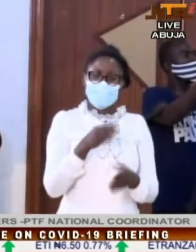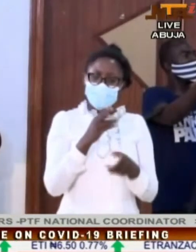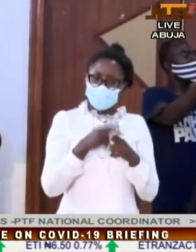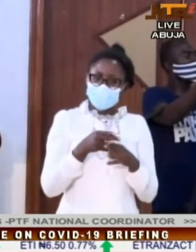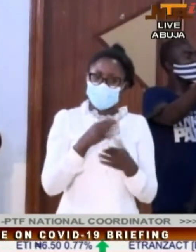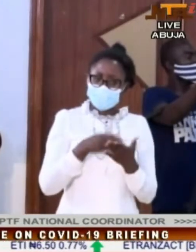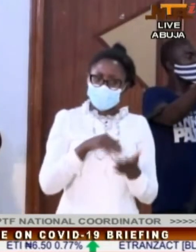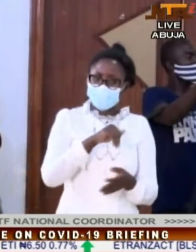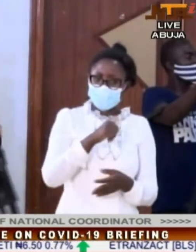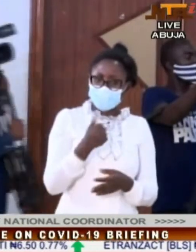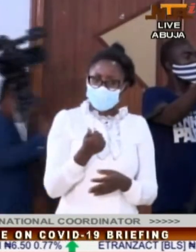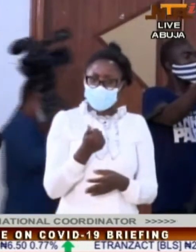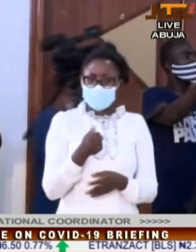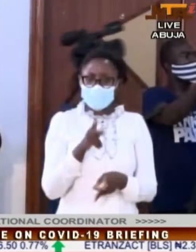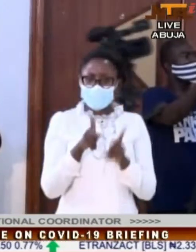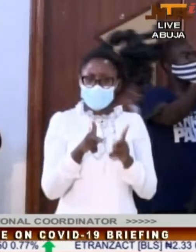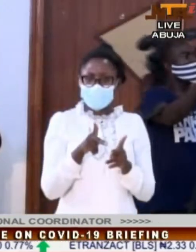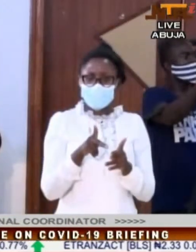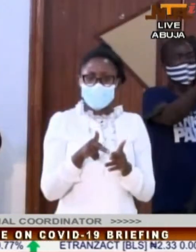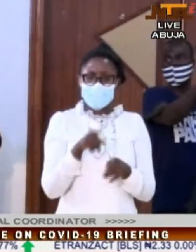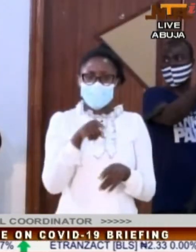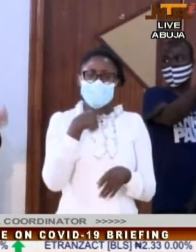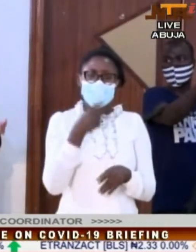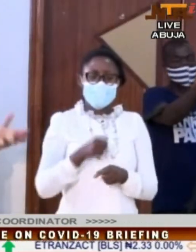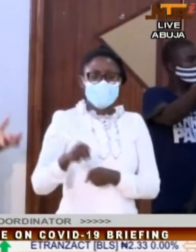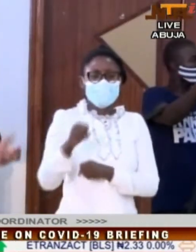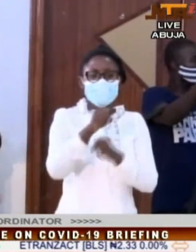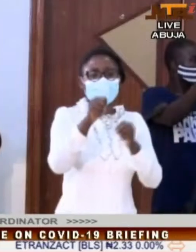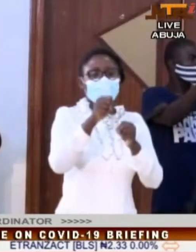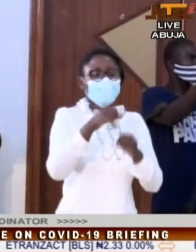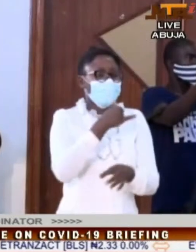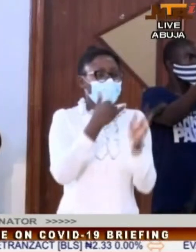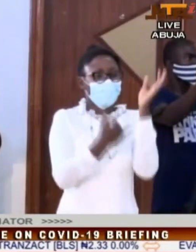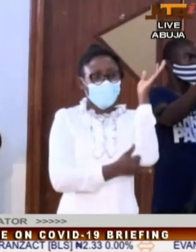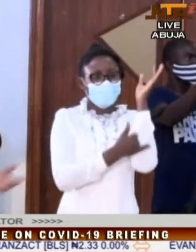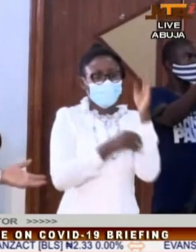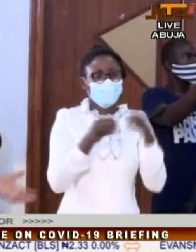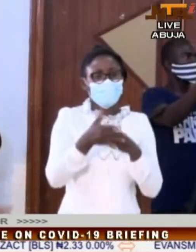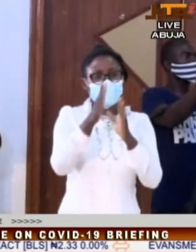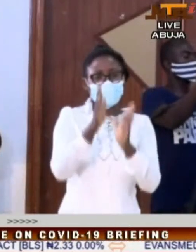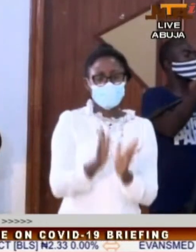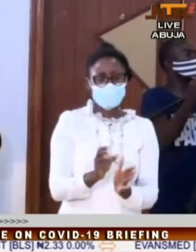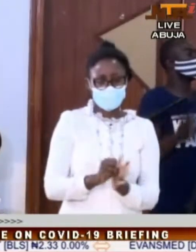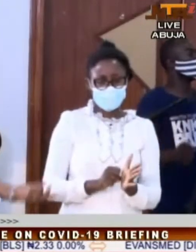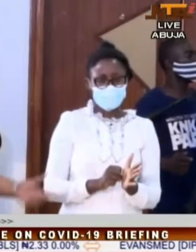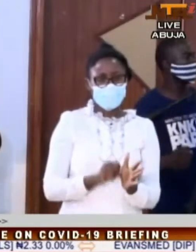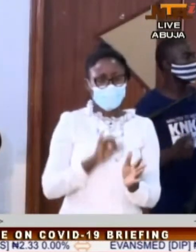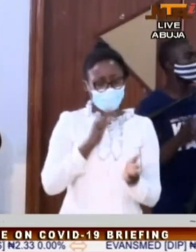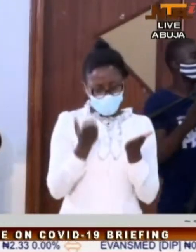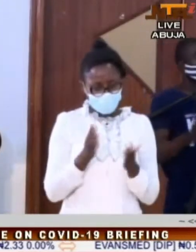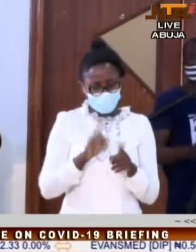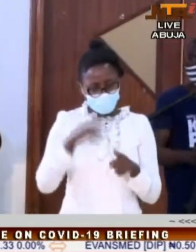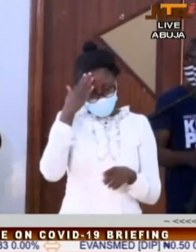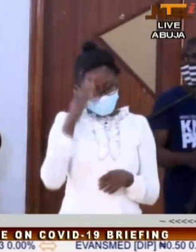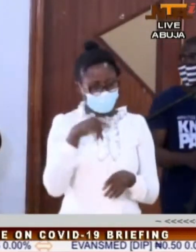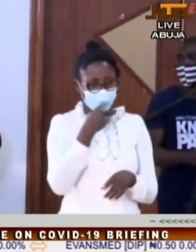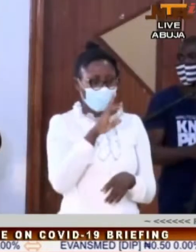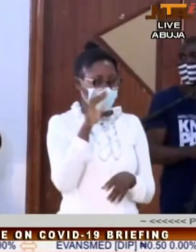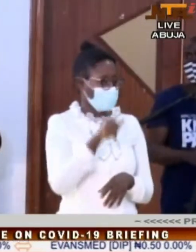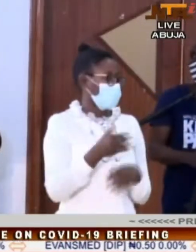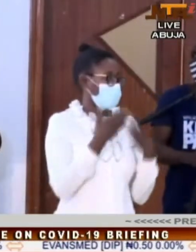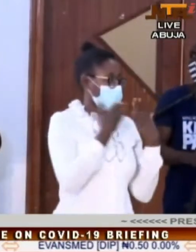is strategic country leadership. I want to know who these categories of persons are. Are they politicians or National Assembly? Thank